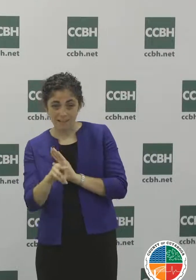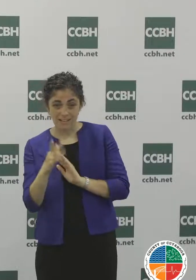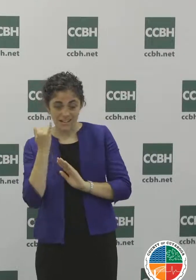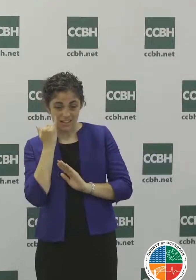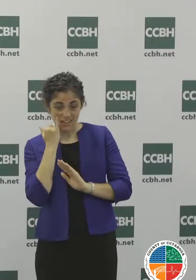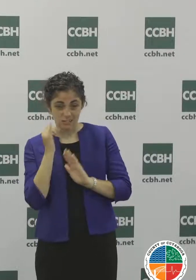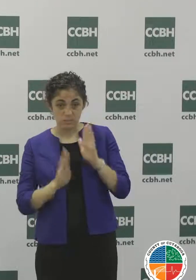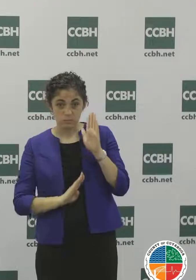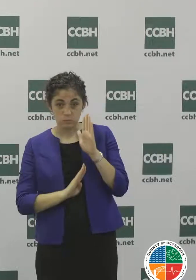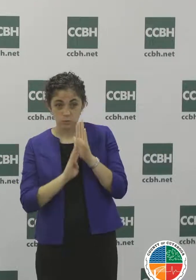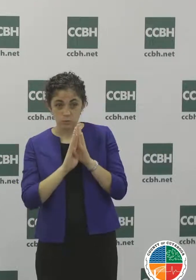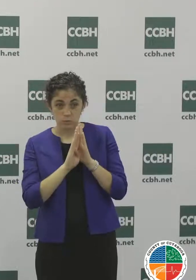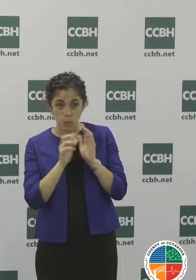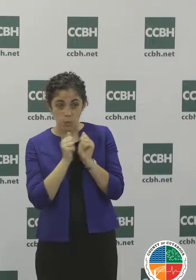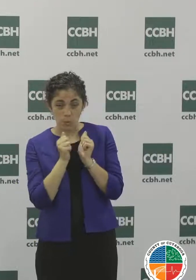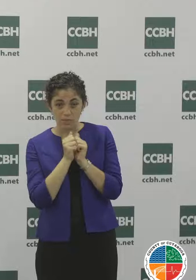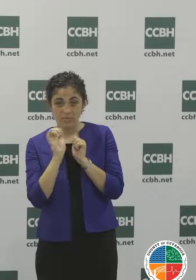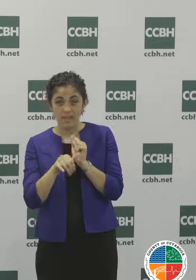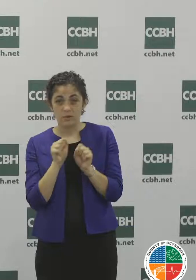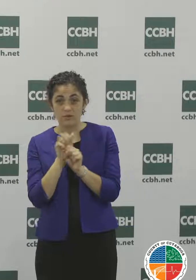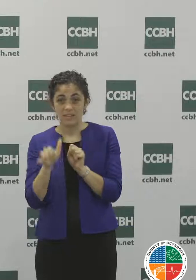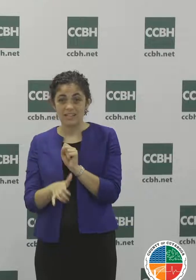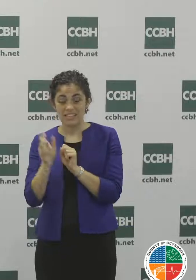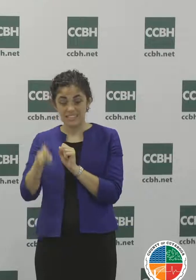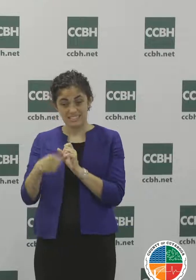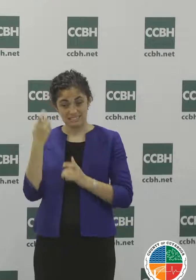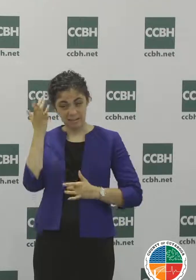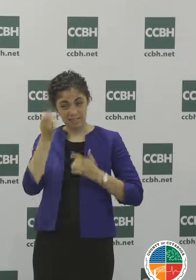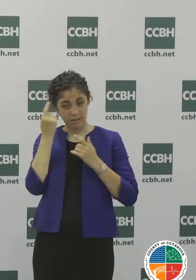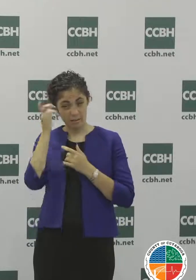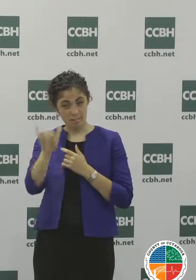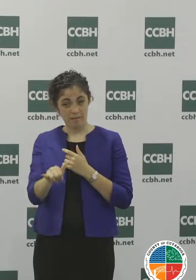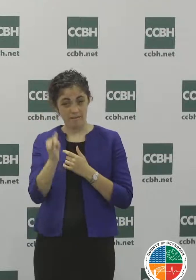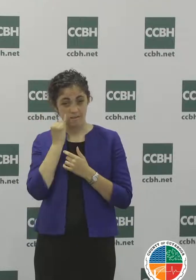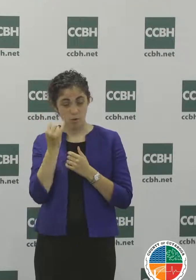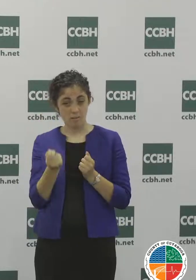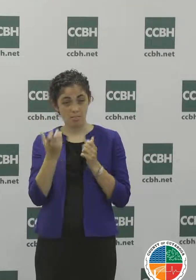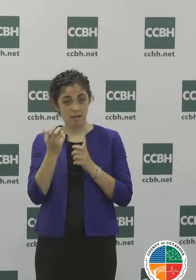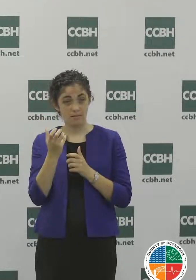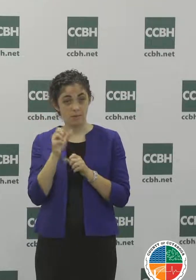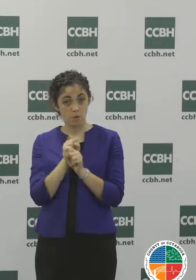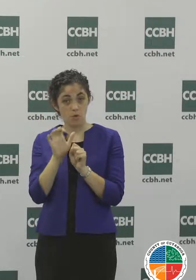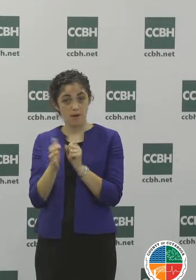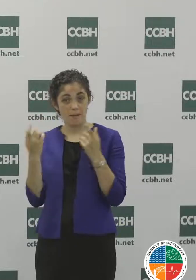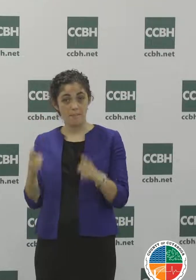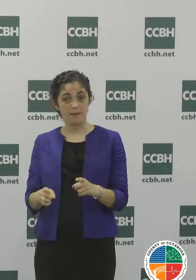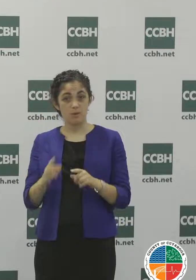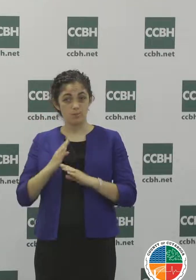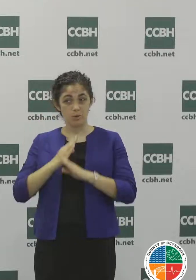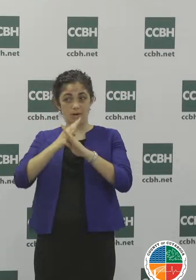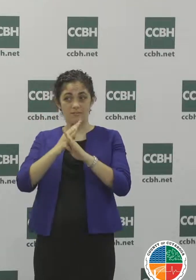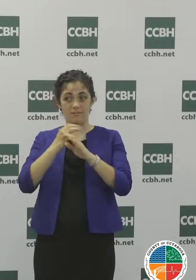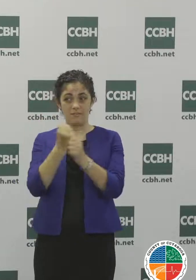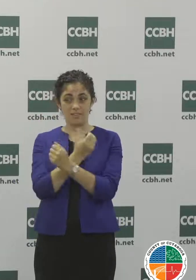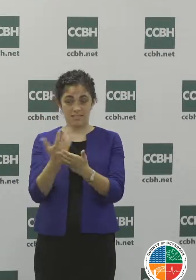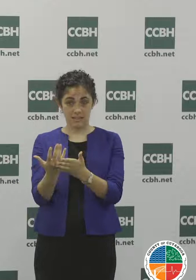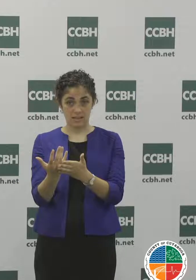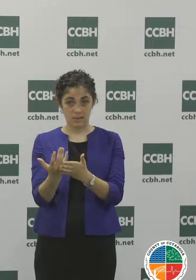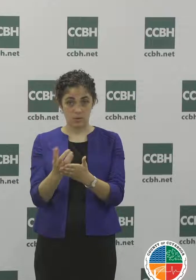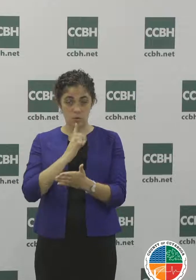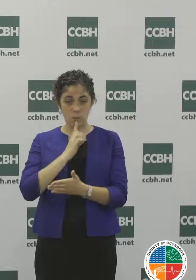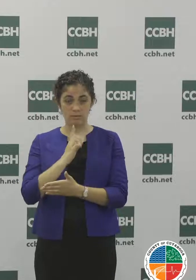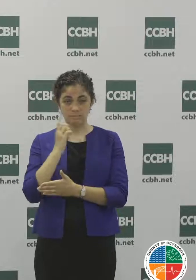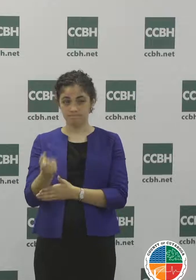that occur, school districts will need to take that into consideration to take protective factors